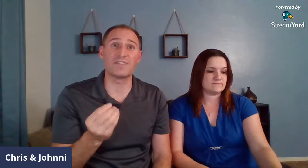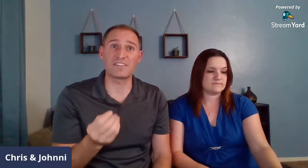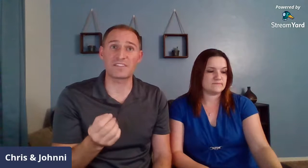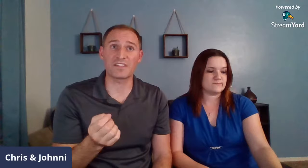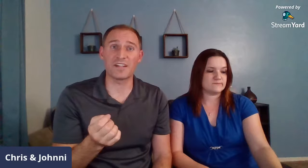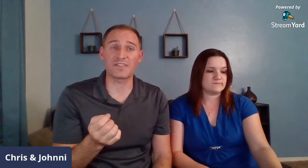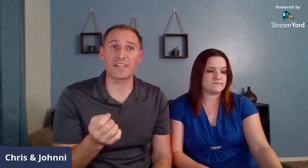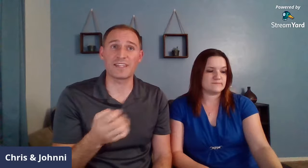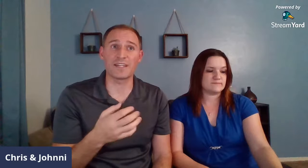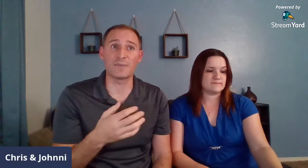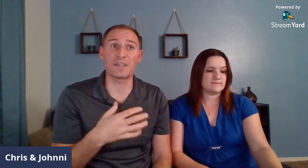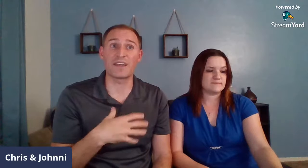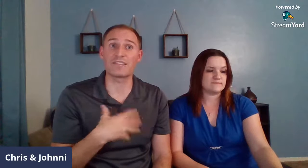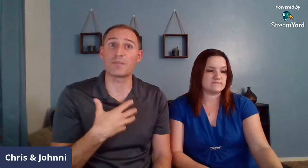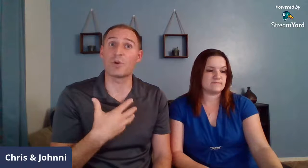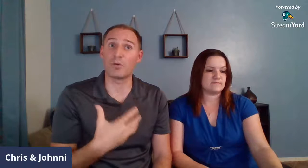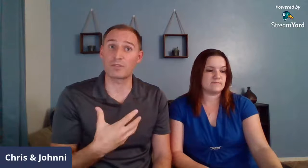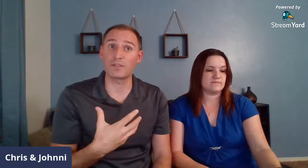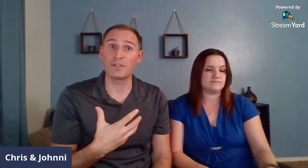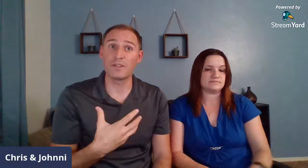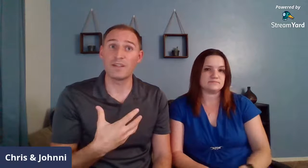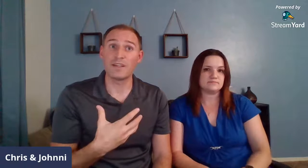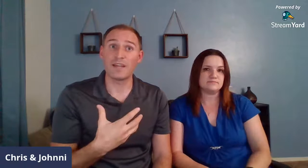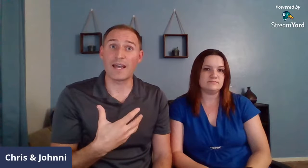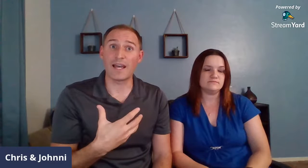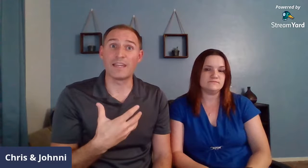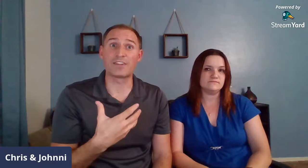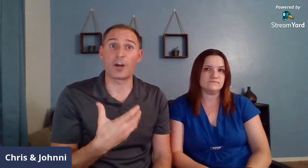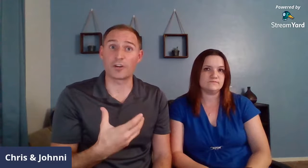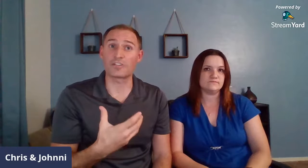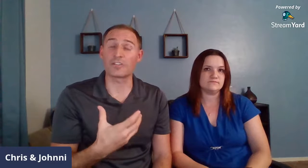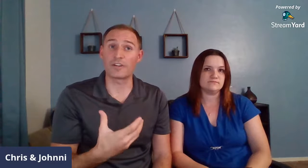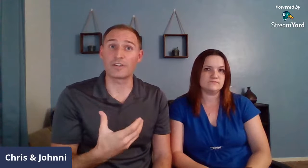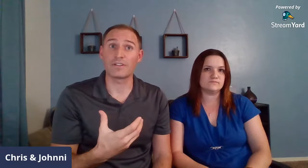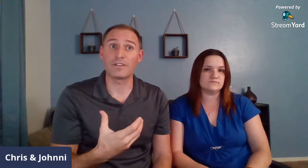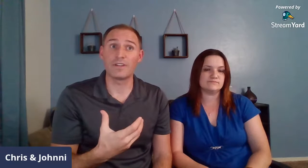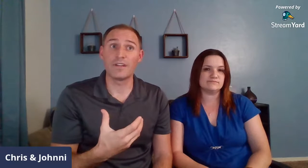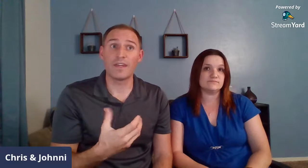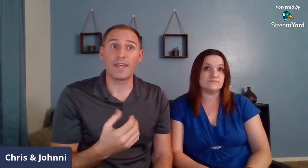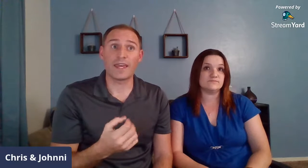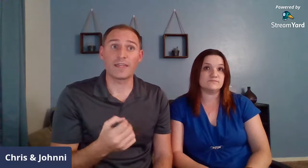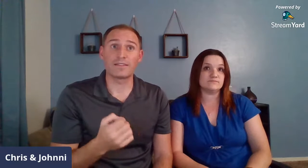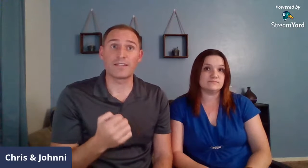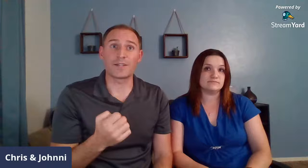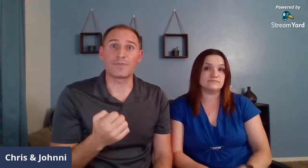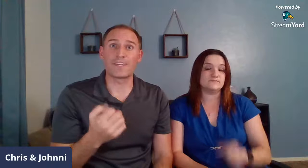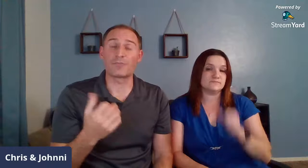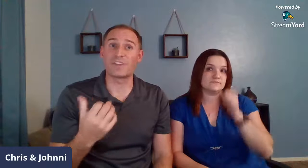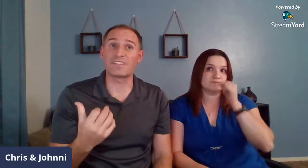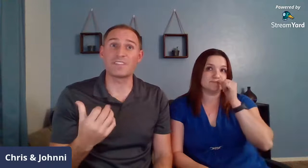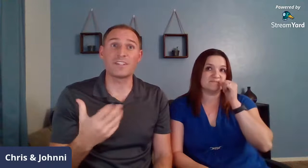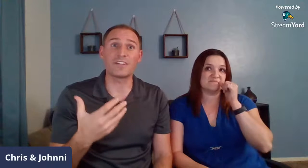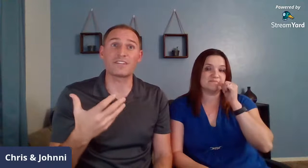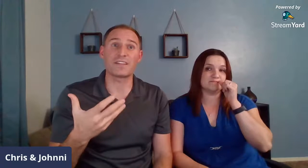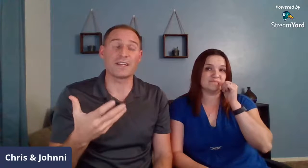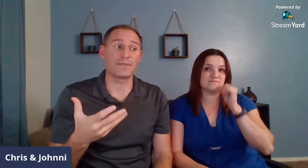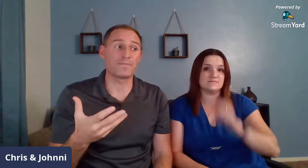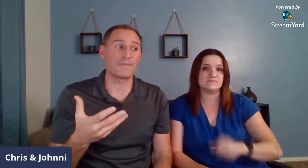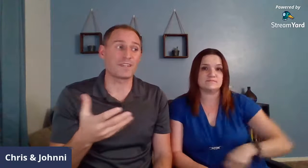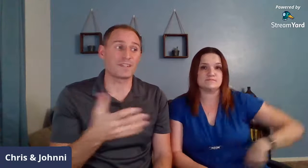convince ourselves that because I'm older, it's harder to learn. And in recent years, because